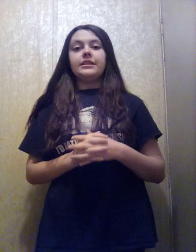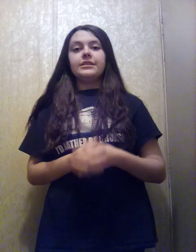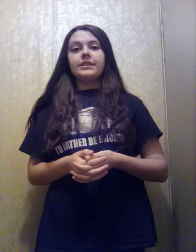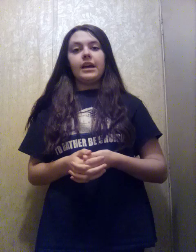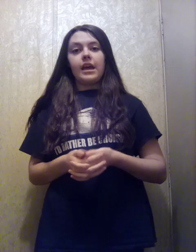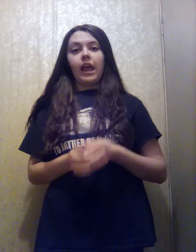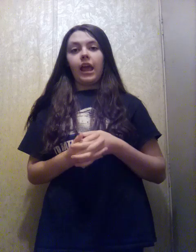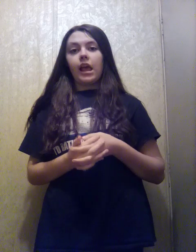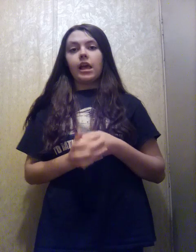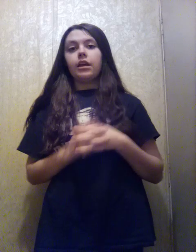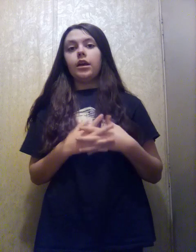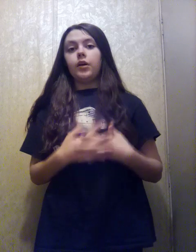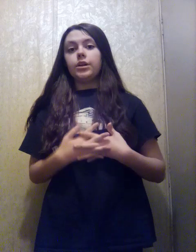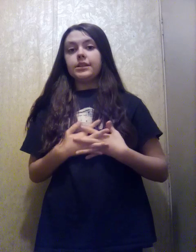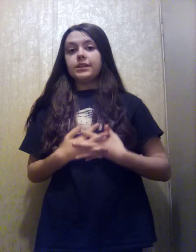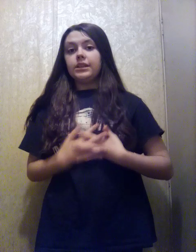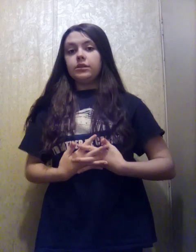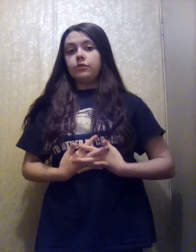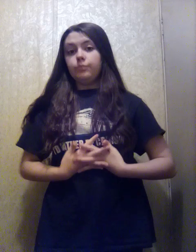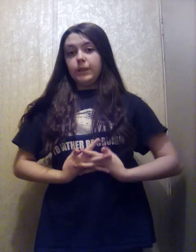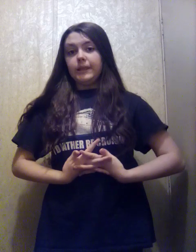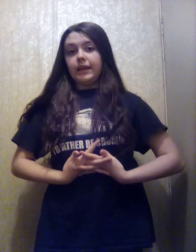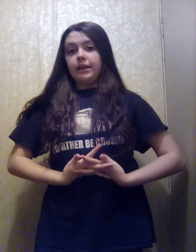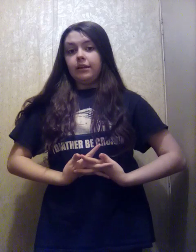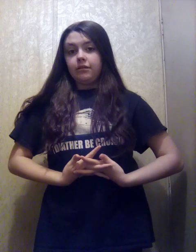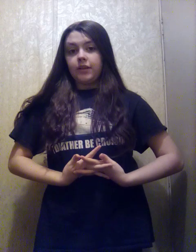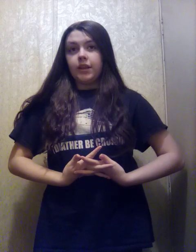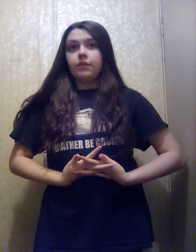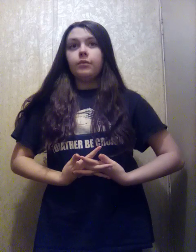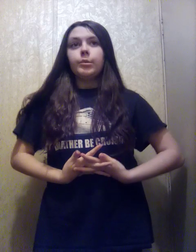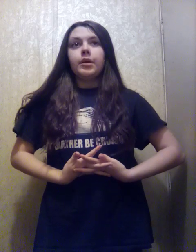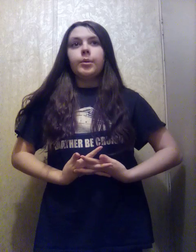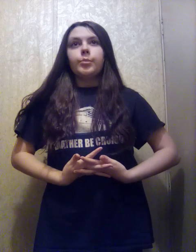and I honestly don't mean that in like,